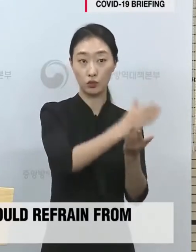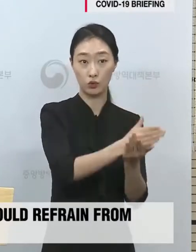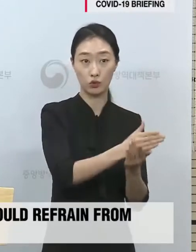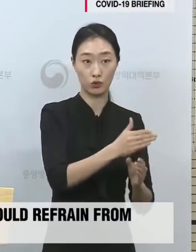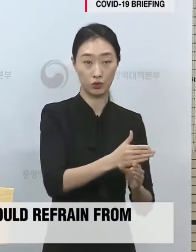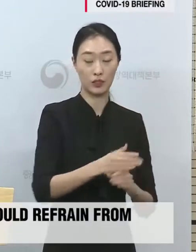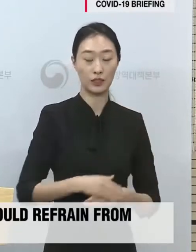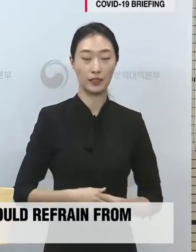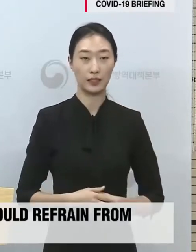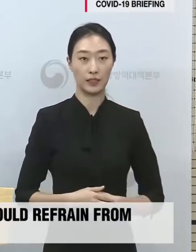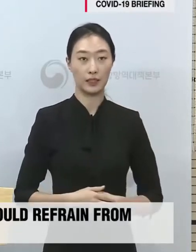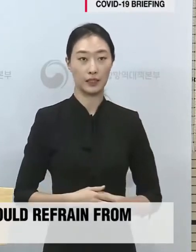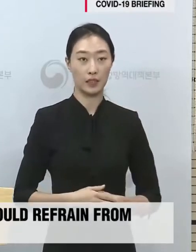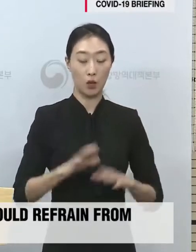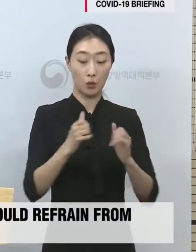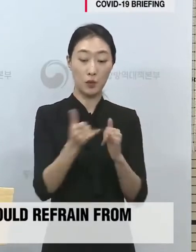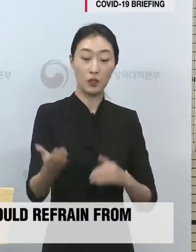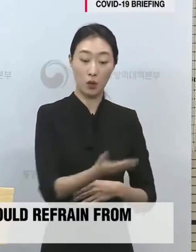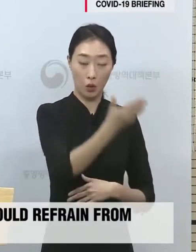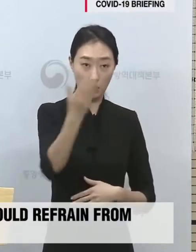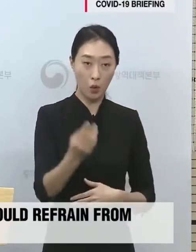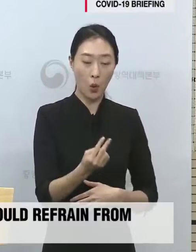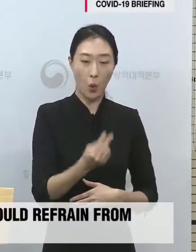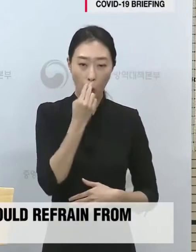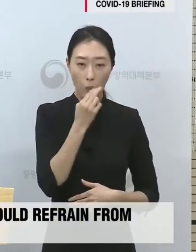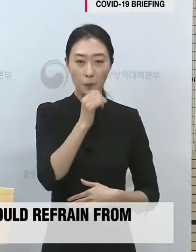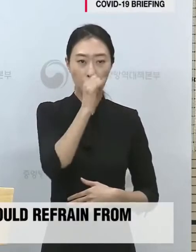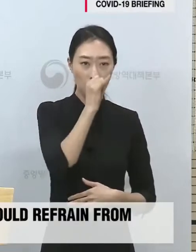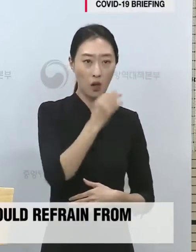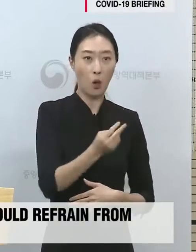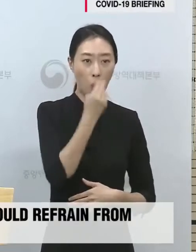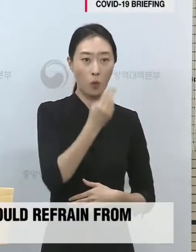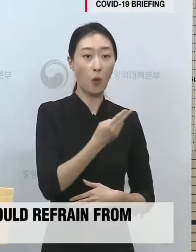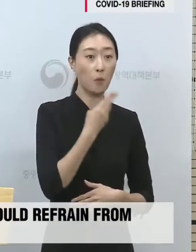a special designated zone for those who have